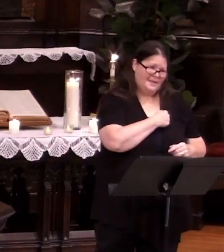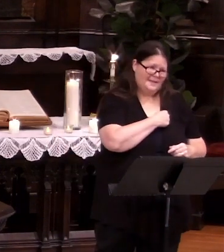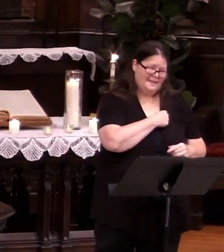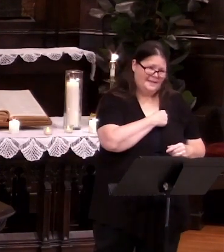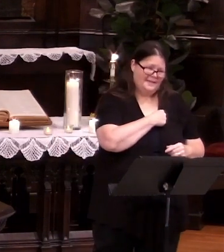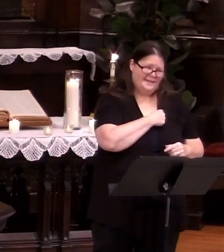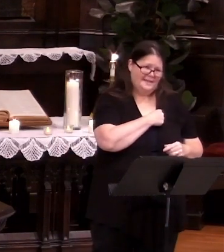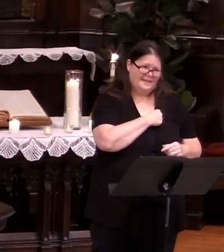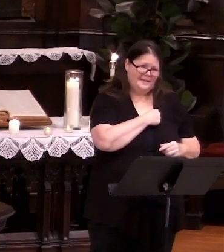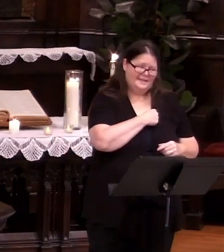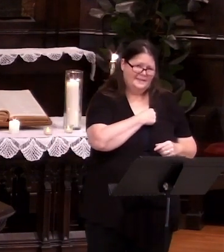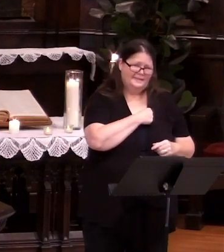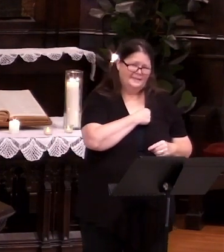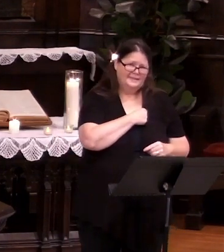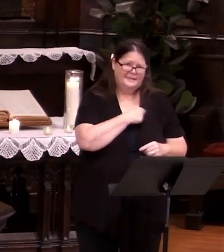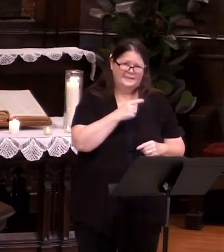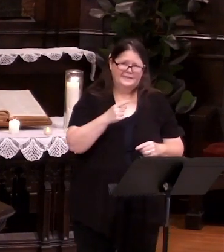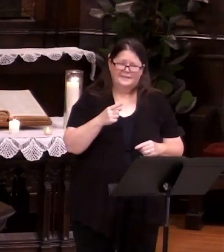God's activities,